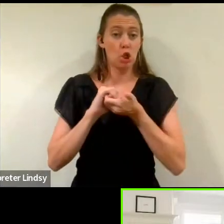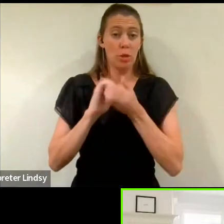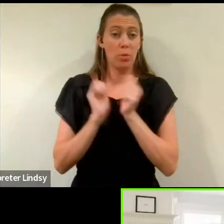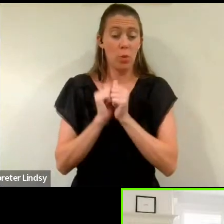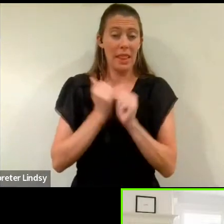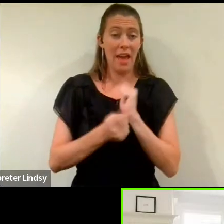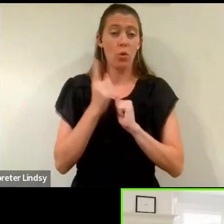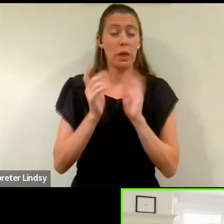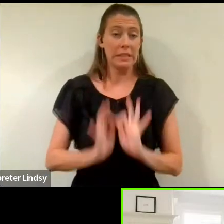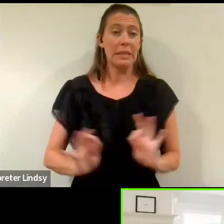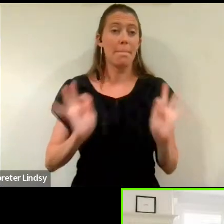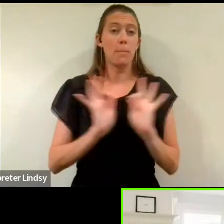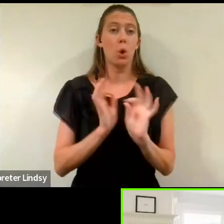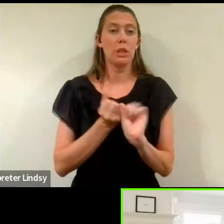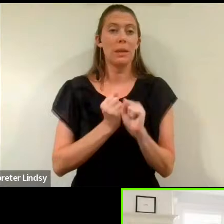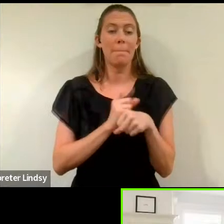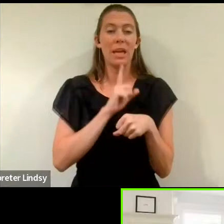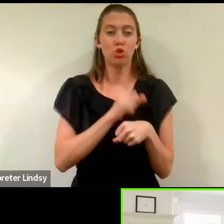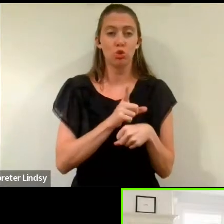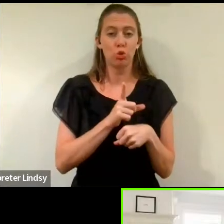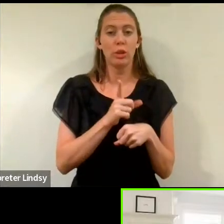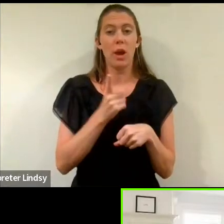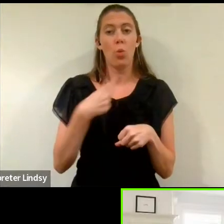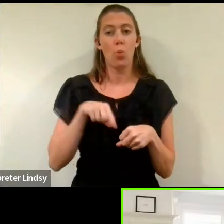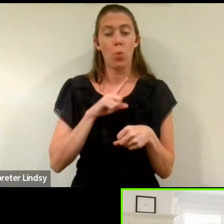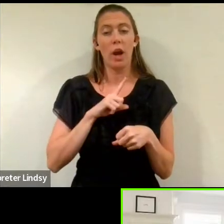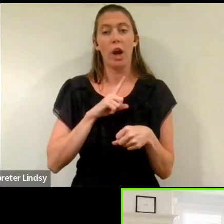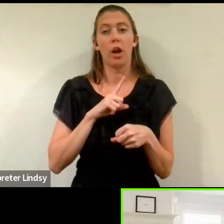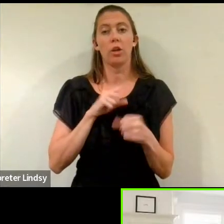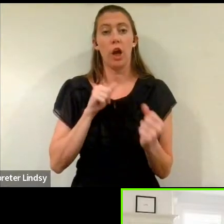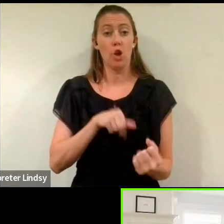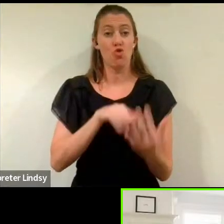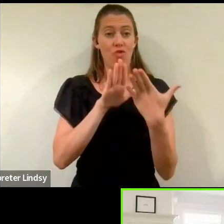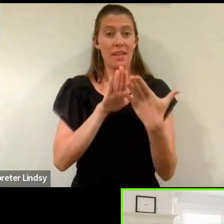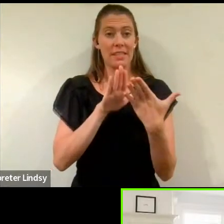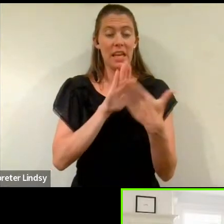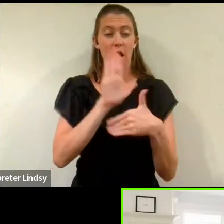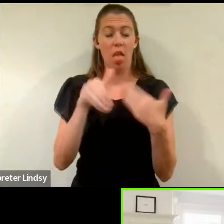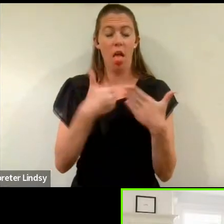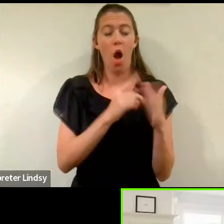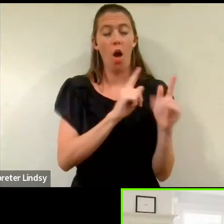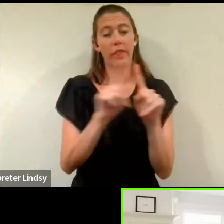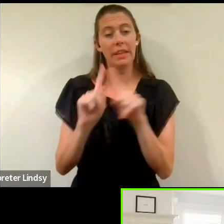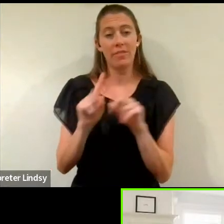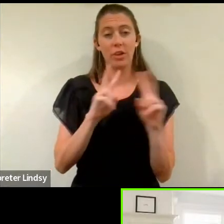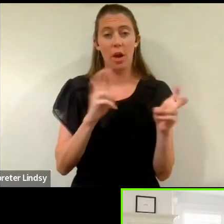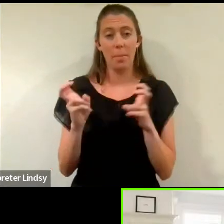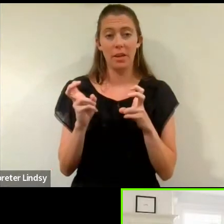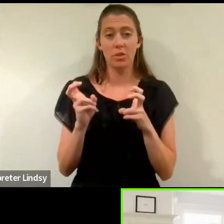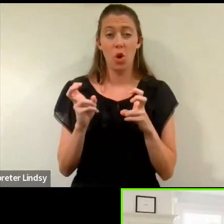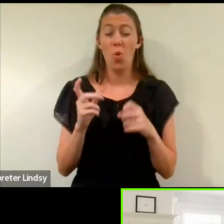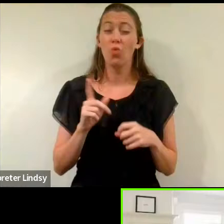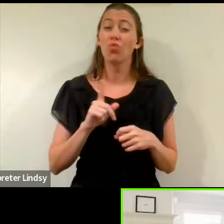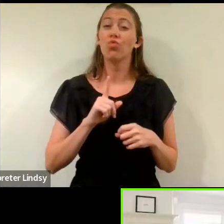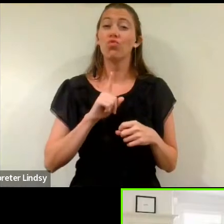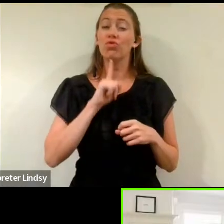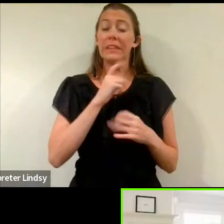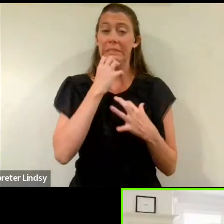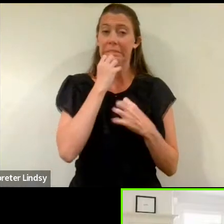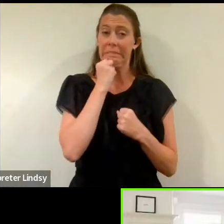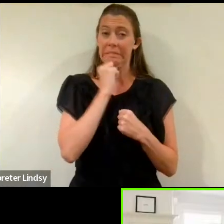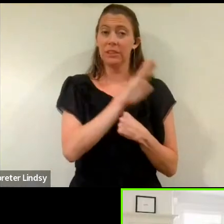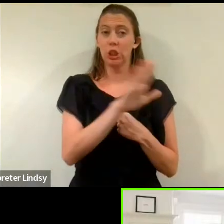don't take your feedback for granted. And we try to implement it as much as we can when we